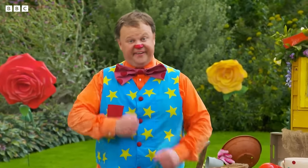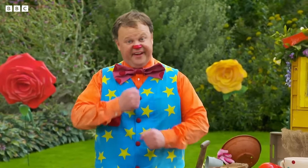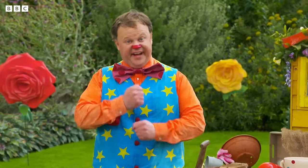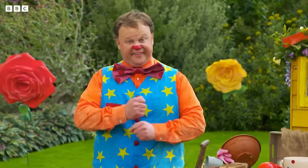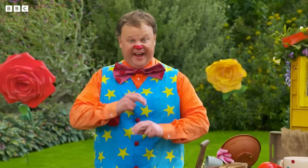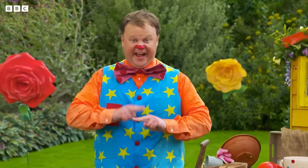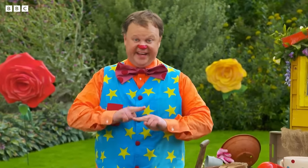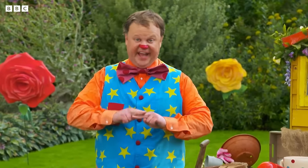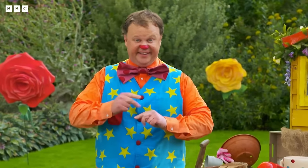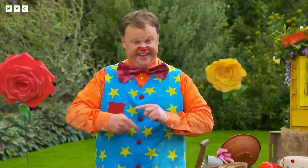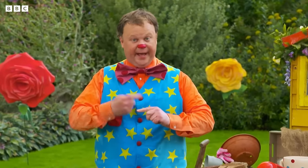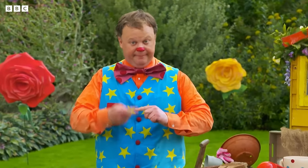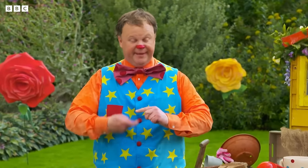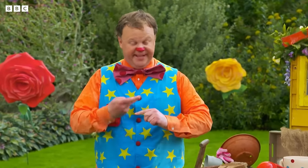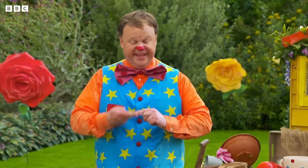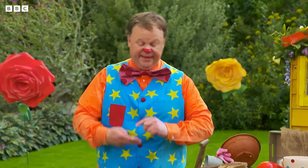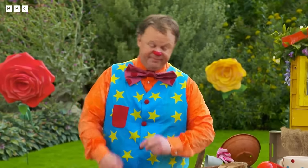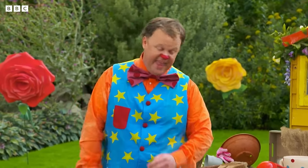Sorry, Grandad Tumble.